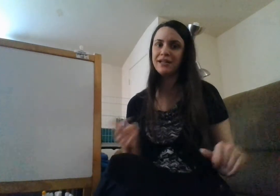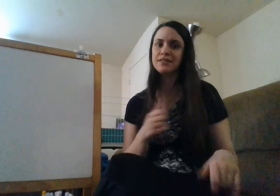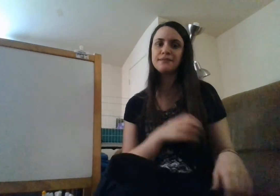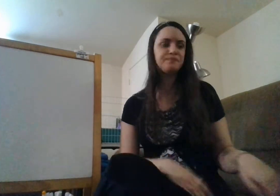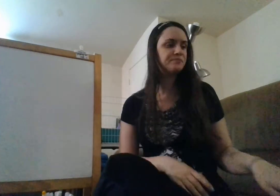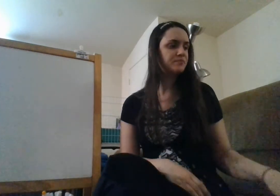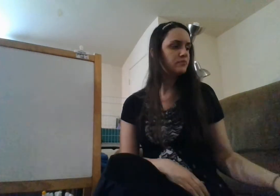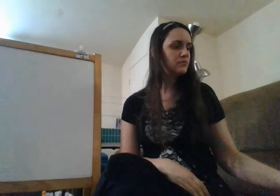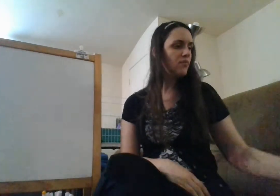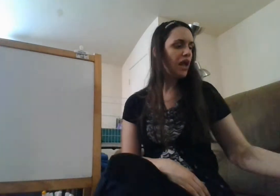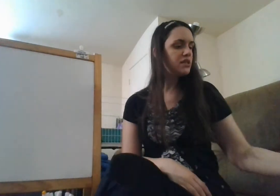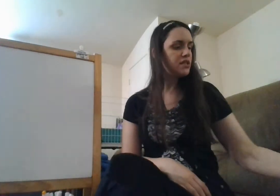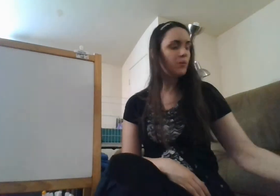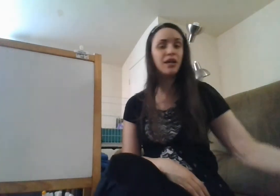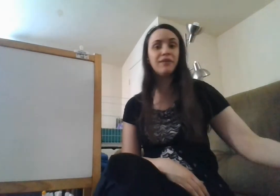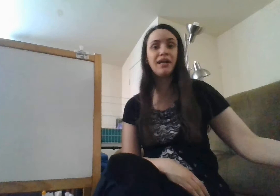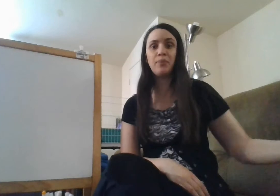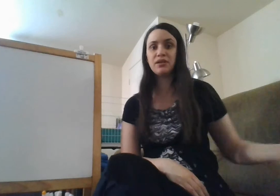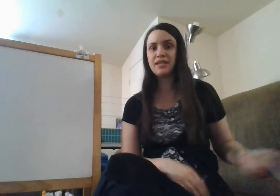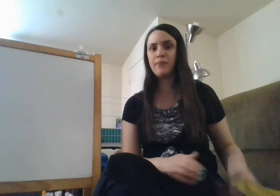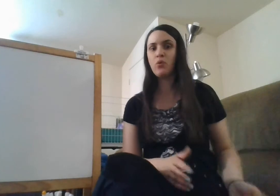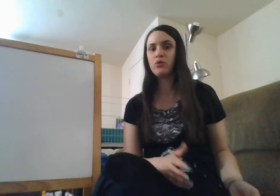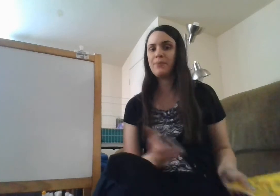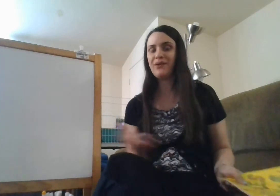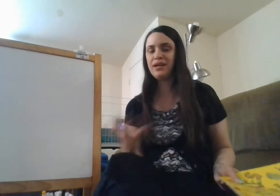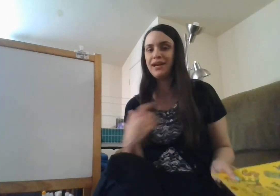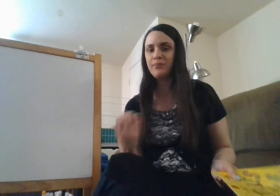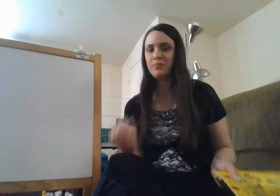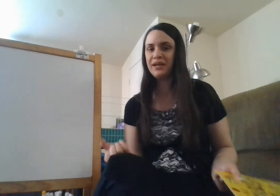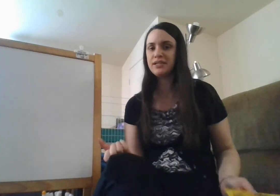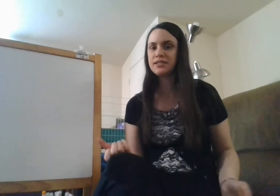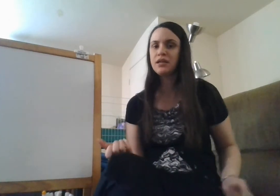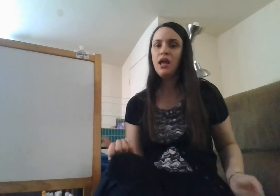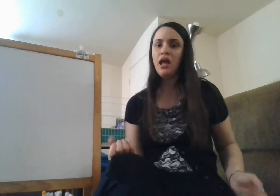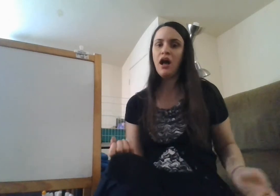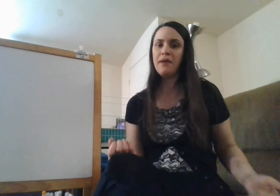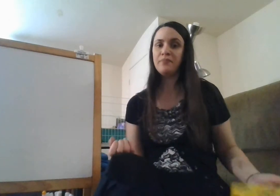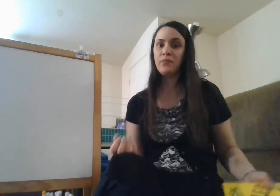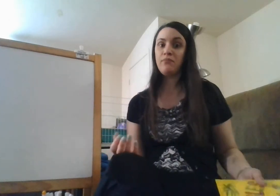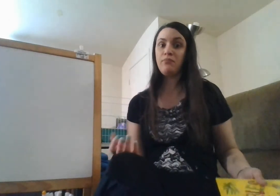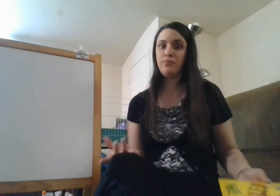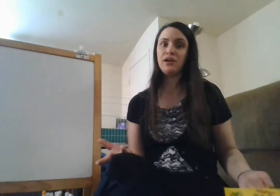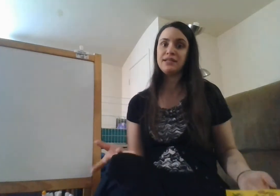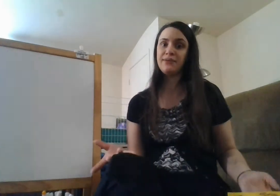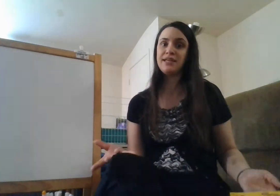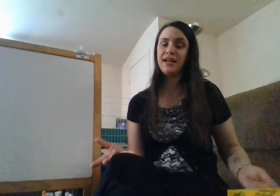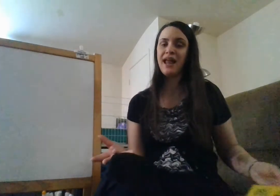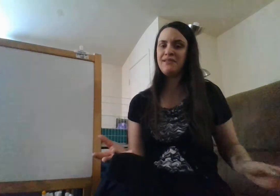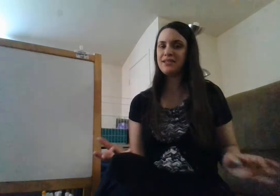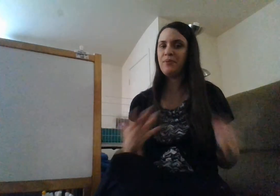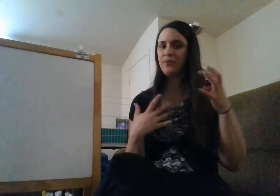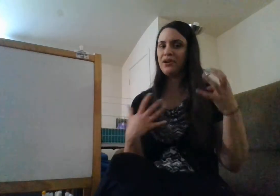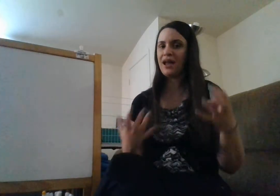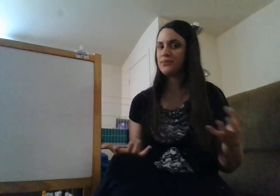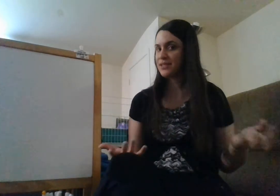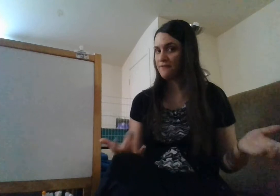plants. So we're going to read a book today more about eating plants because like we said again, that's how people and animals get